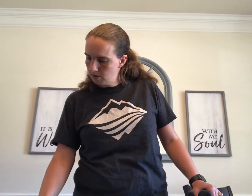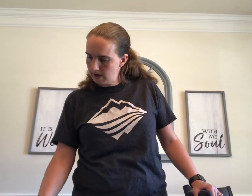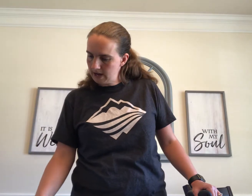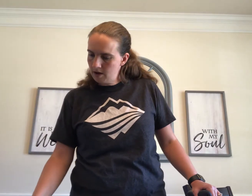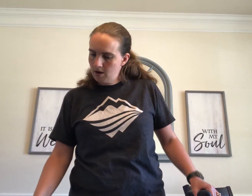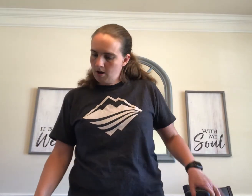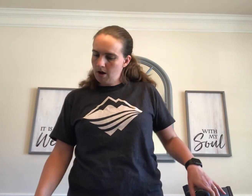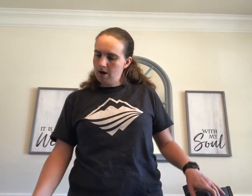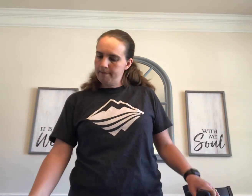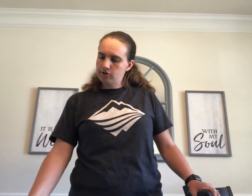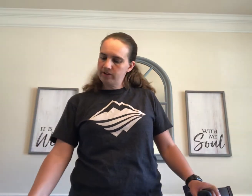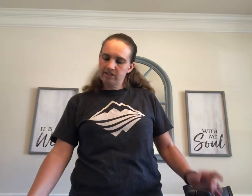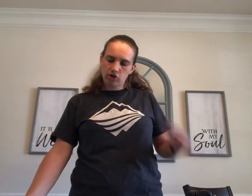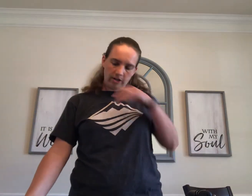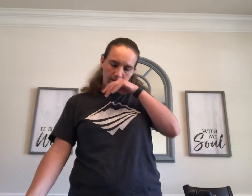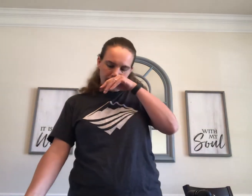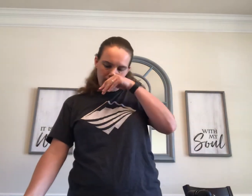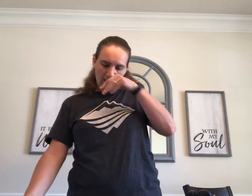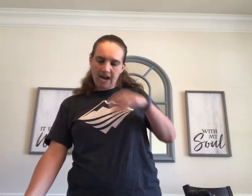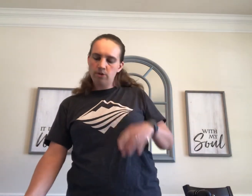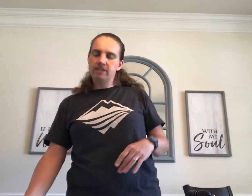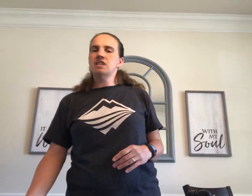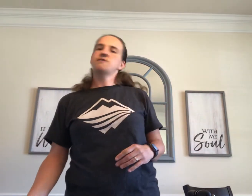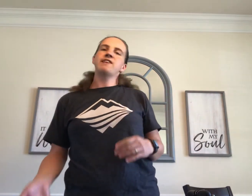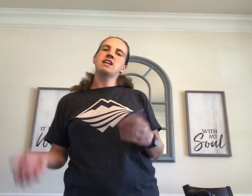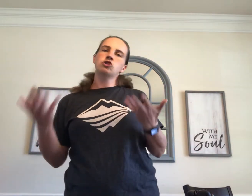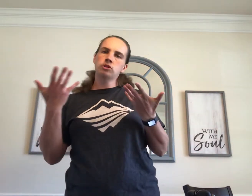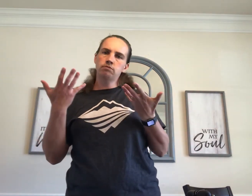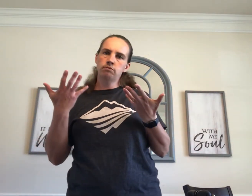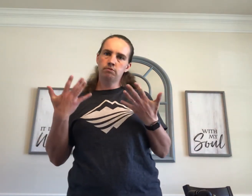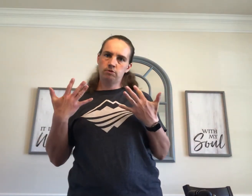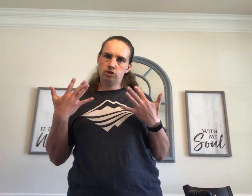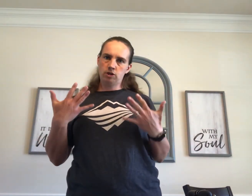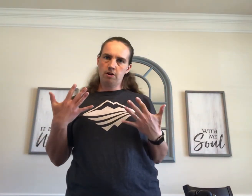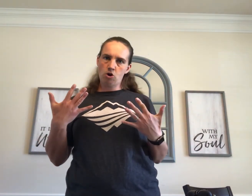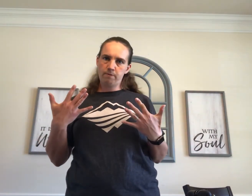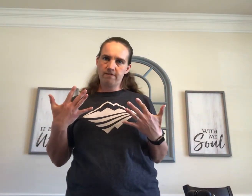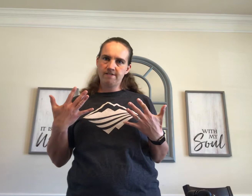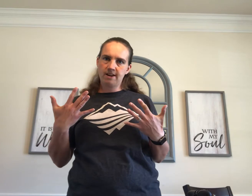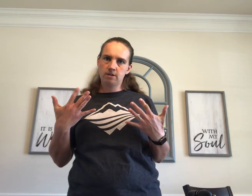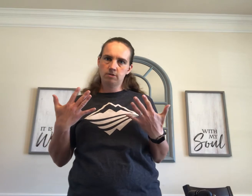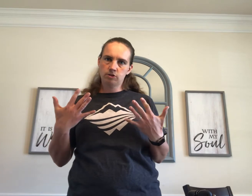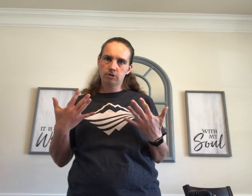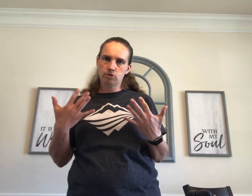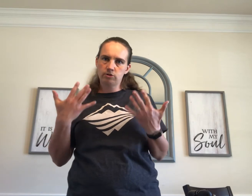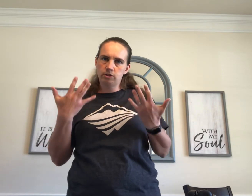Okay, a transition, I know this as finish, open 5 hand, starts towards you,